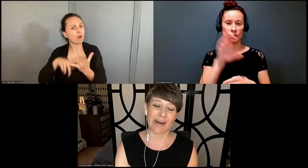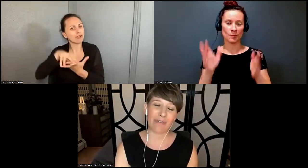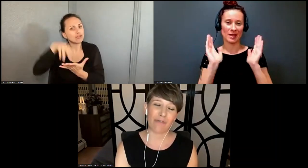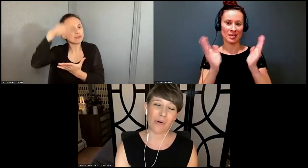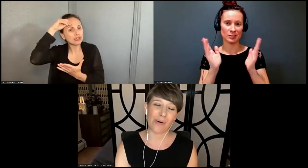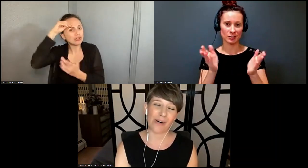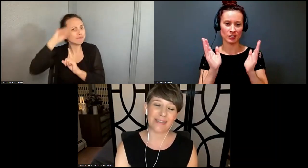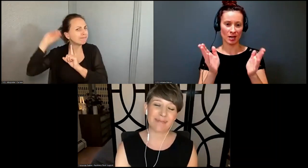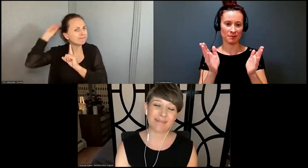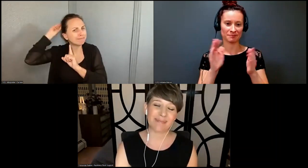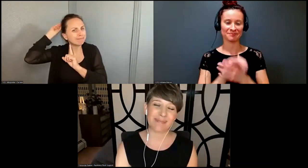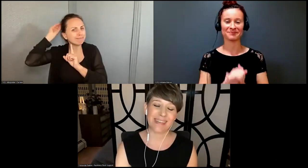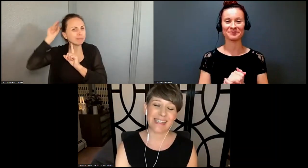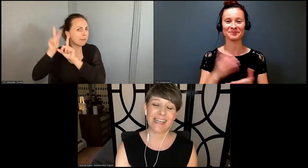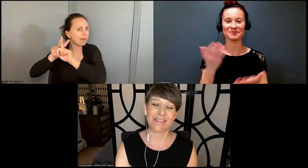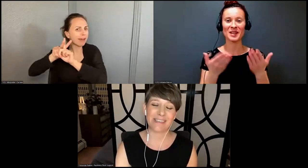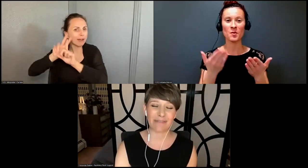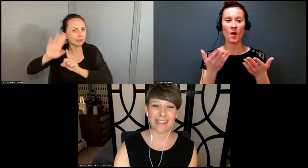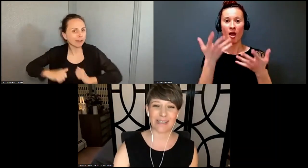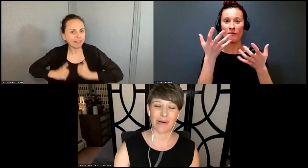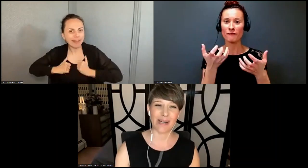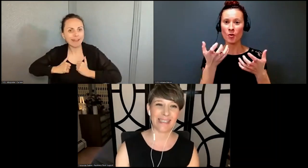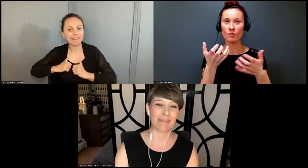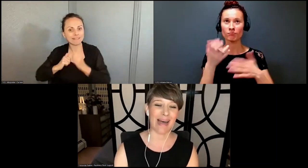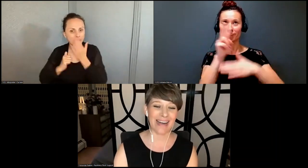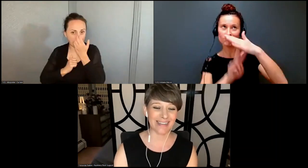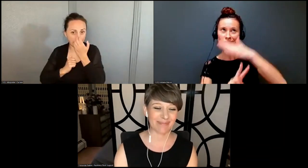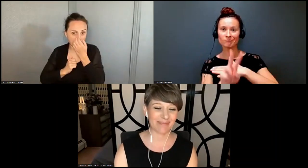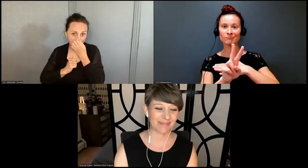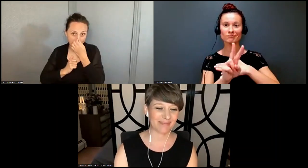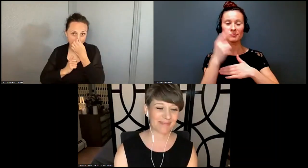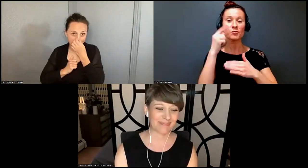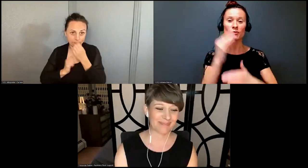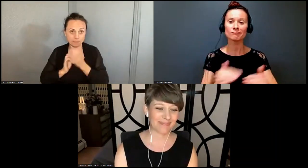want to carry forward? Gifts of reciprocity back.